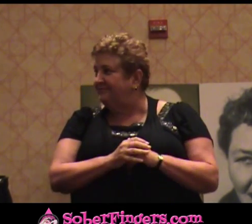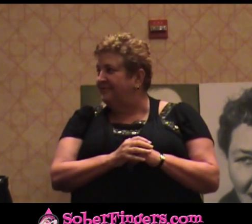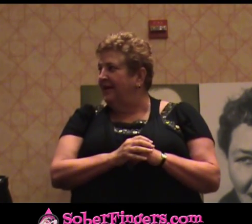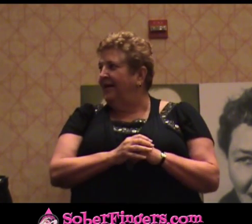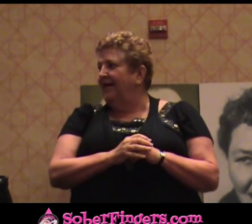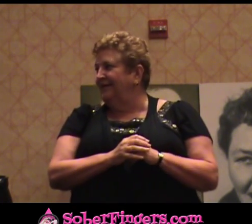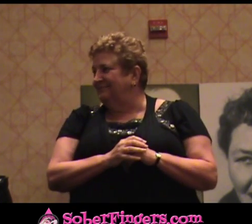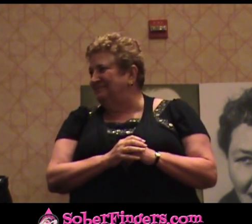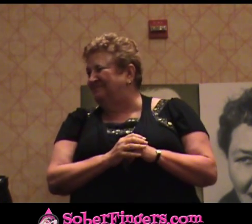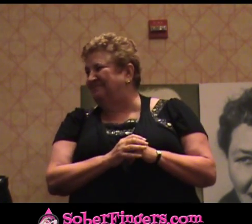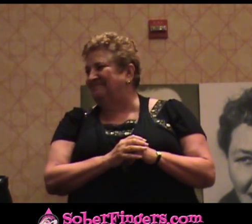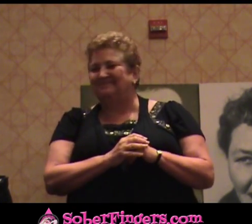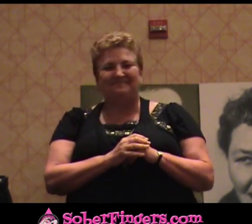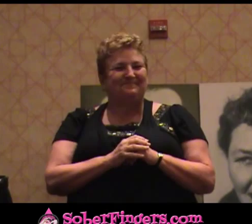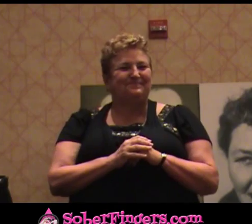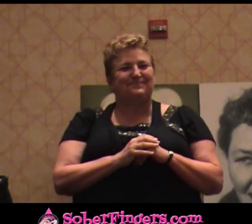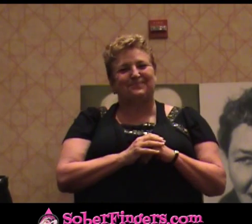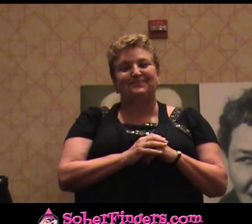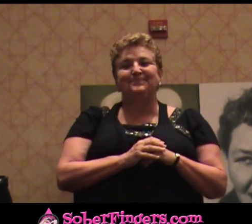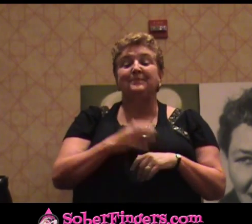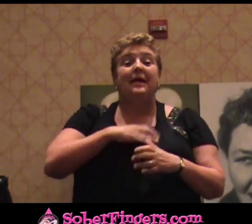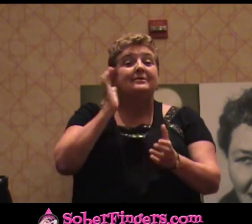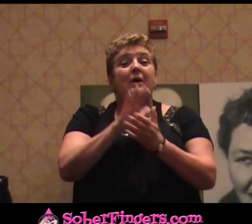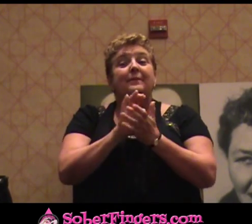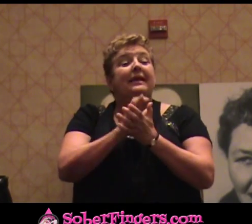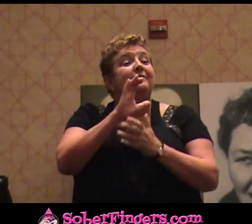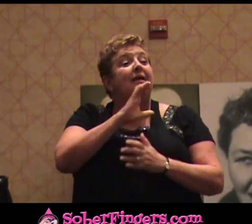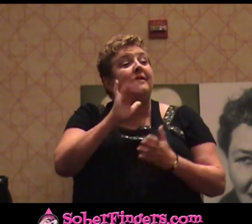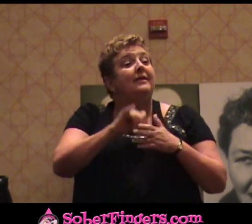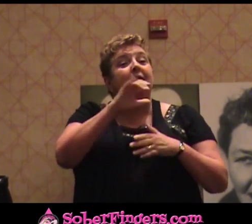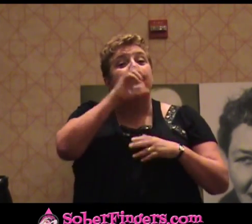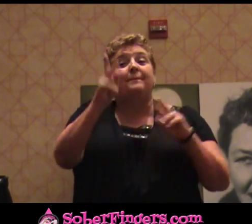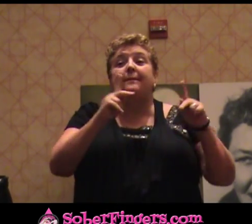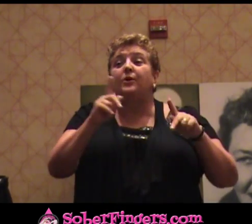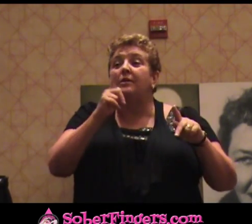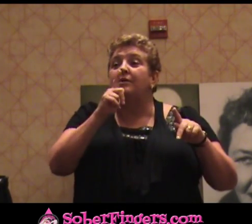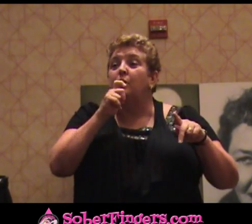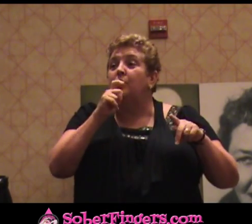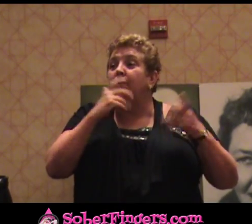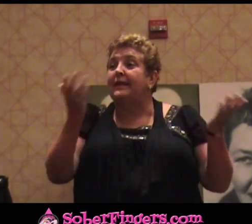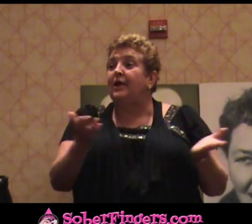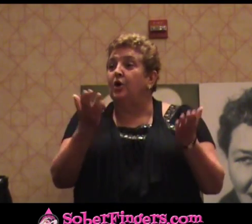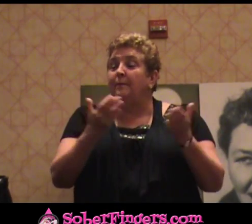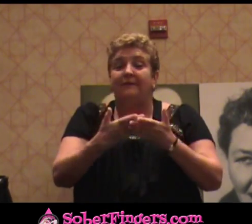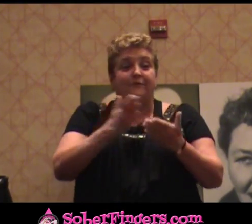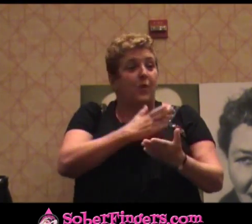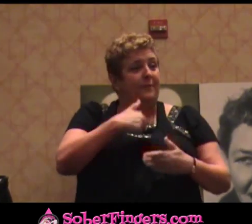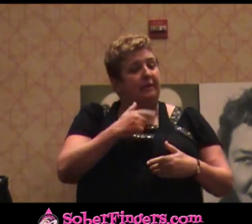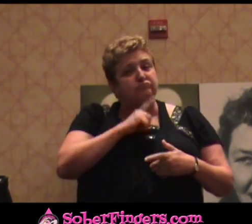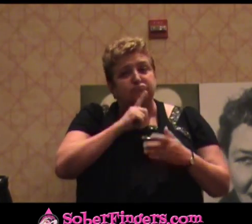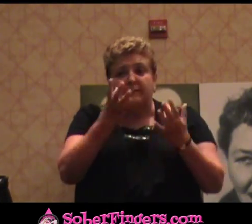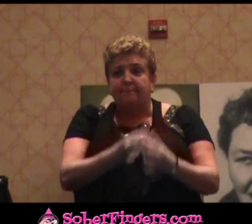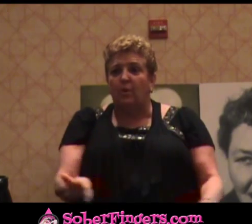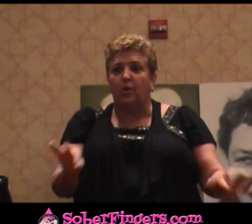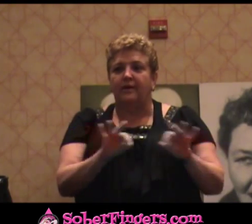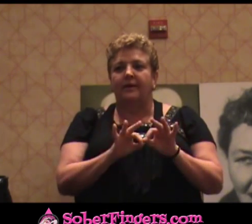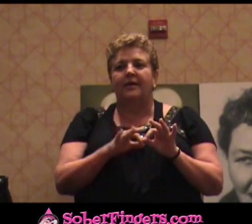I believe the old timers are so important. If you weren't here when I got here, I don't know where I would be. So I always like to thank the old timers for my life